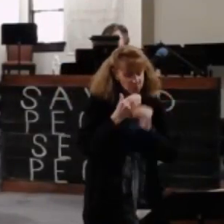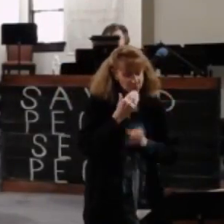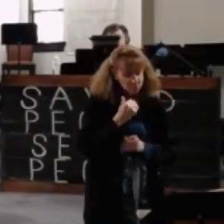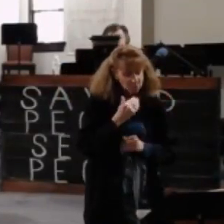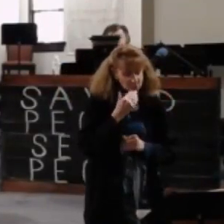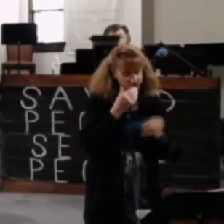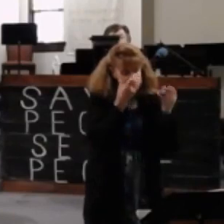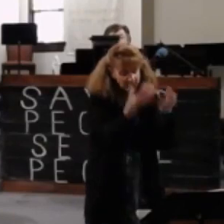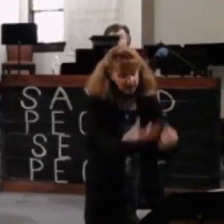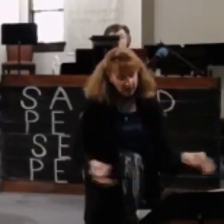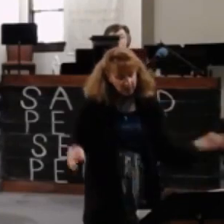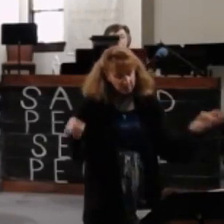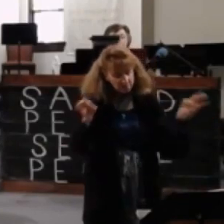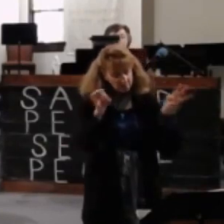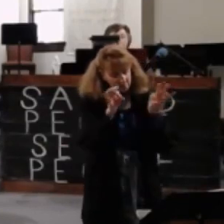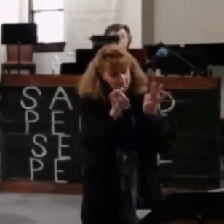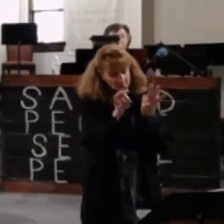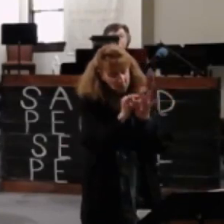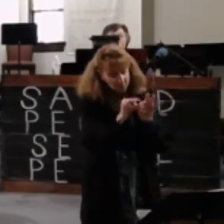precious bleeding